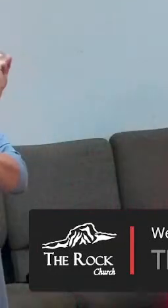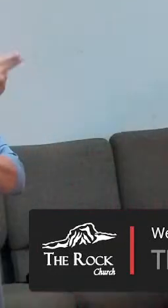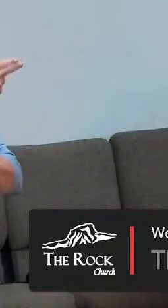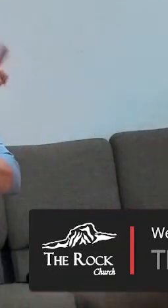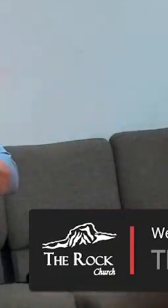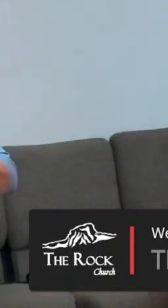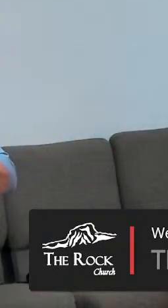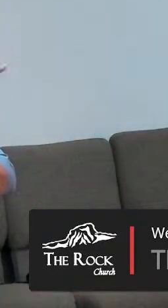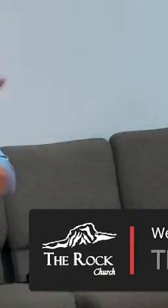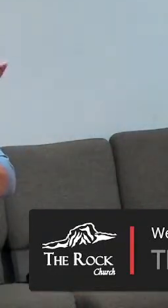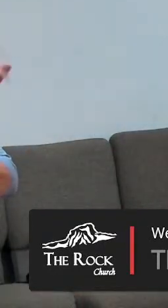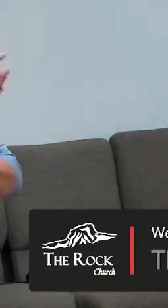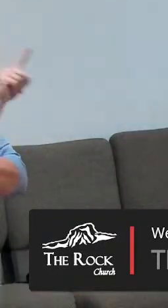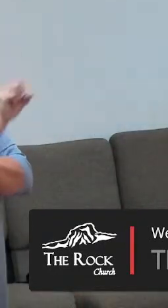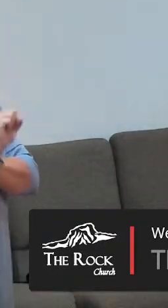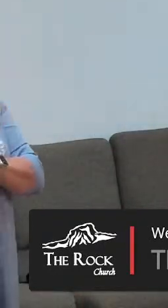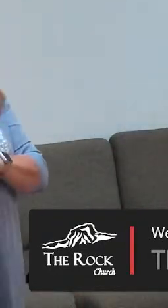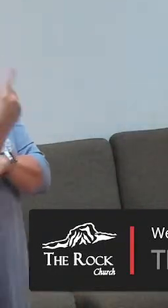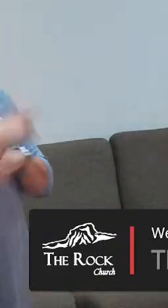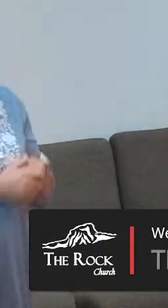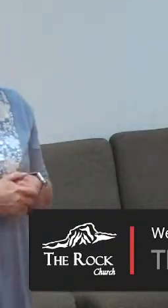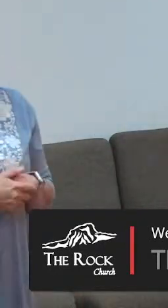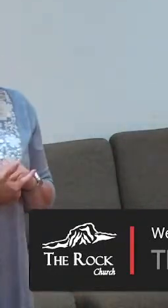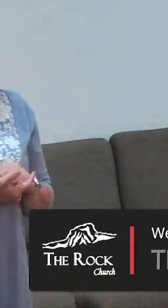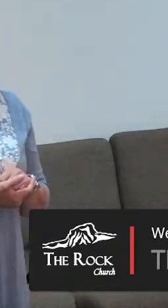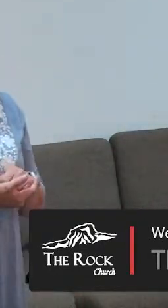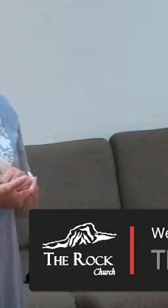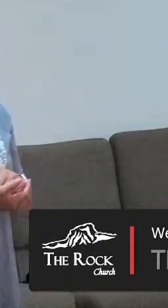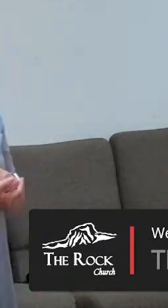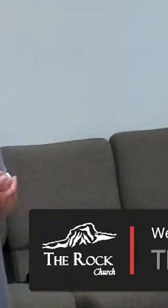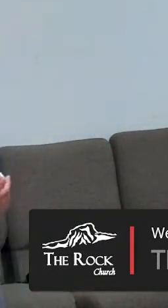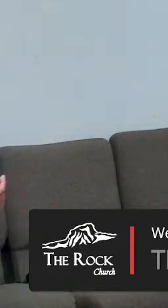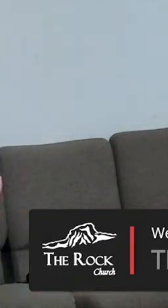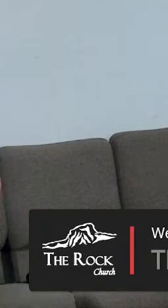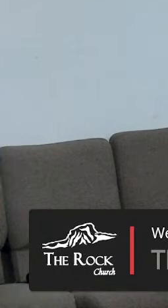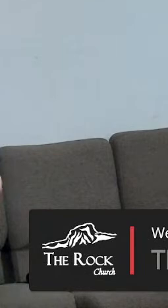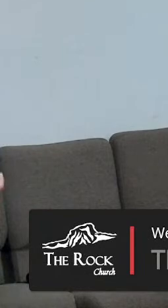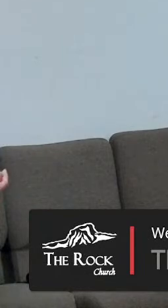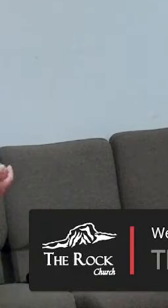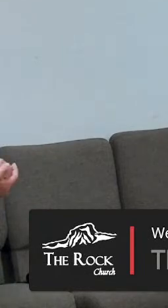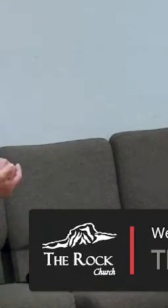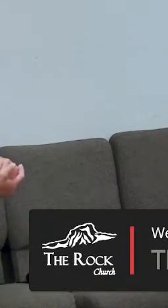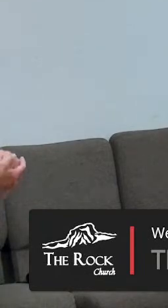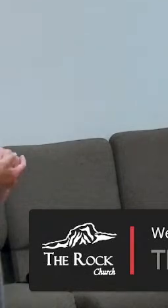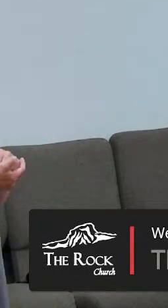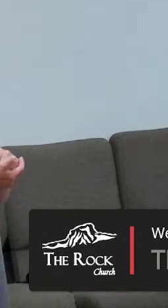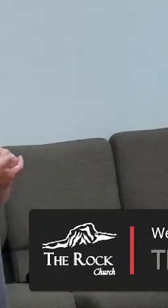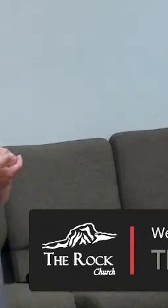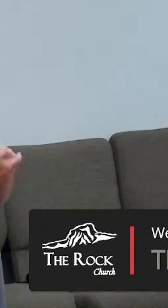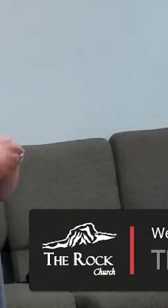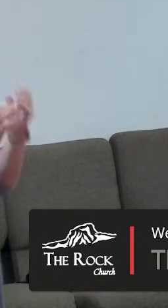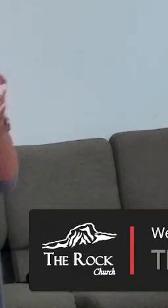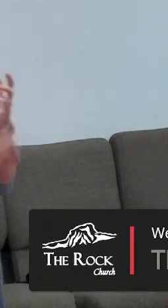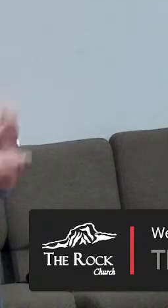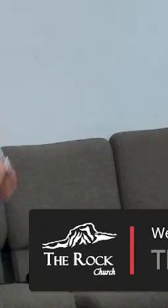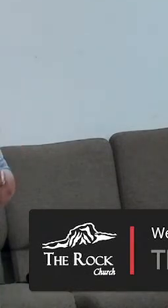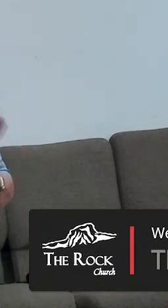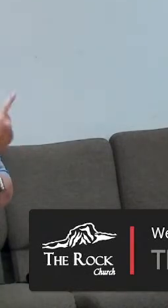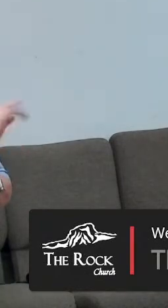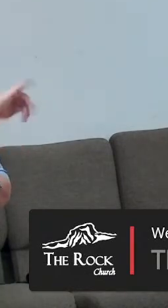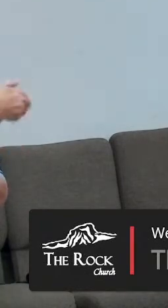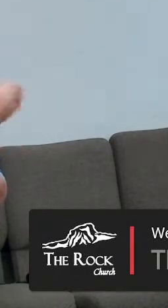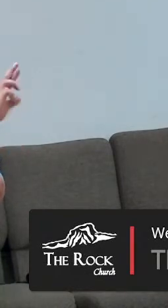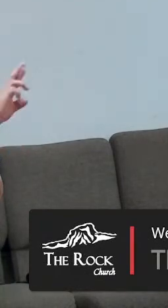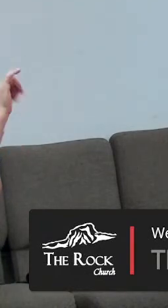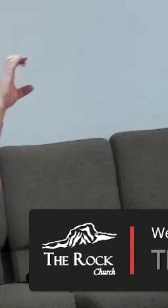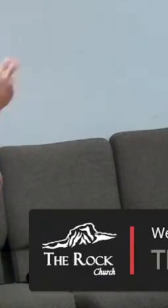Verse number 1. And Joshua chapter 6, verse number 1. Simply says, now Jericho was straitly shut